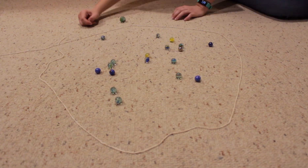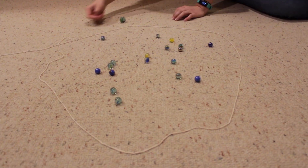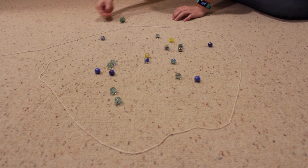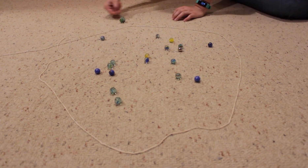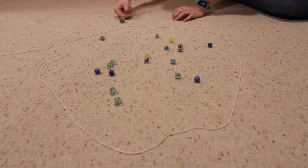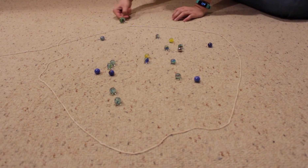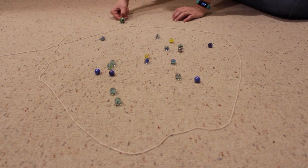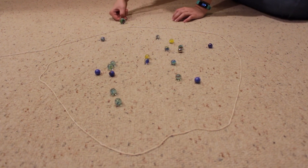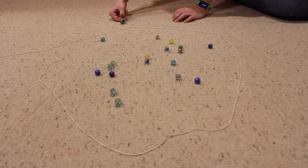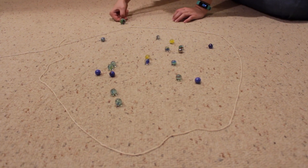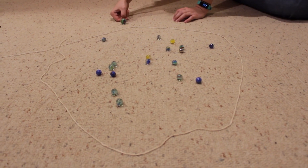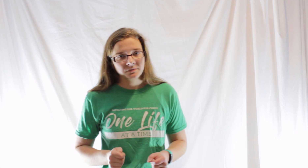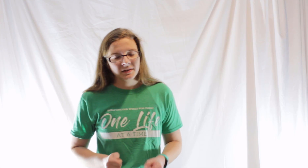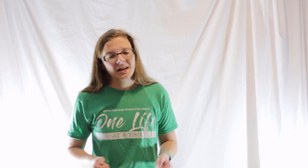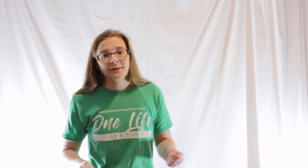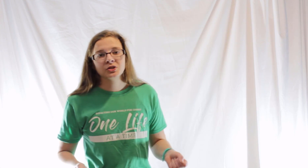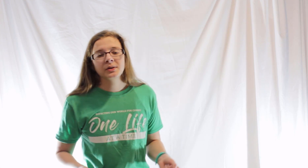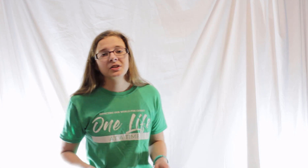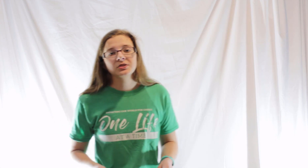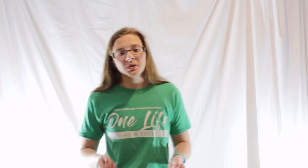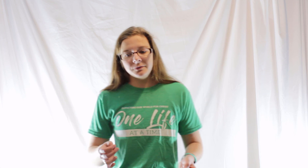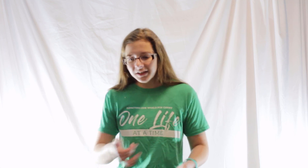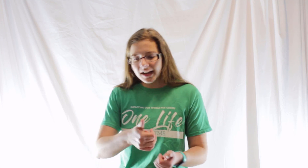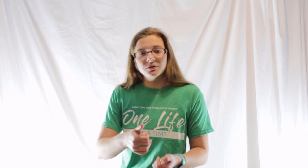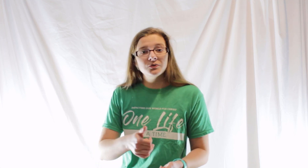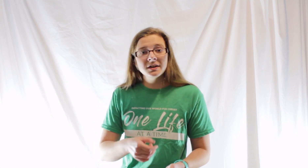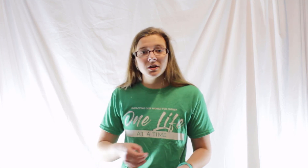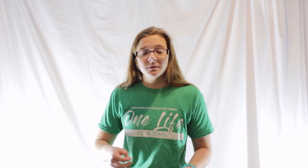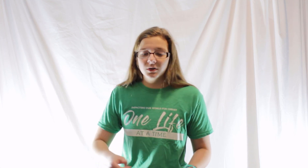That's going to be your shooter marble. And what you're going to do is you're going to flick that with your finger or your